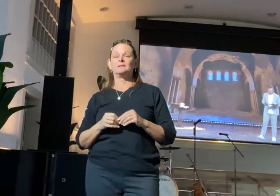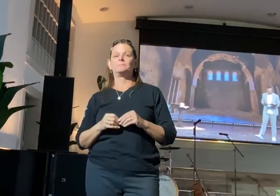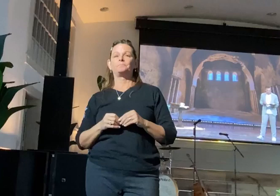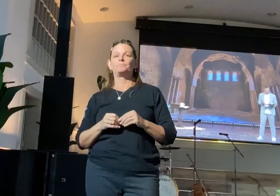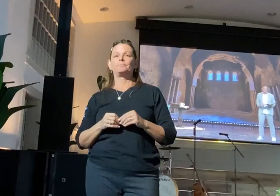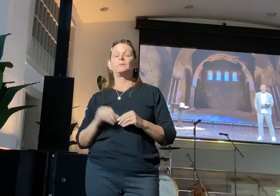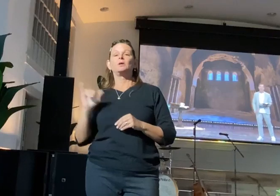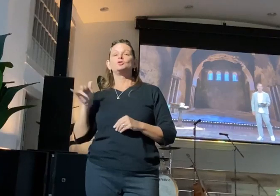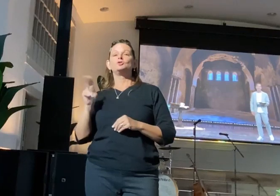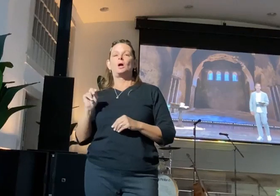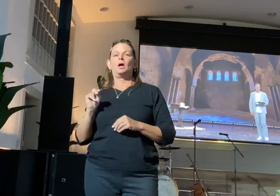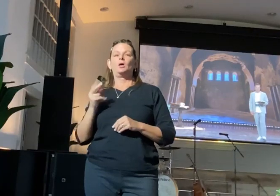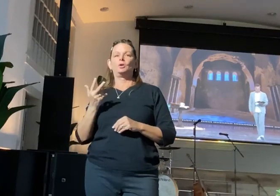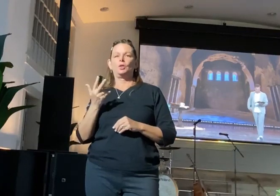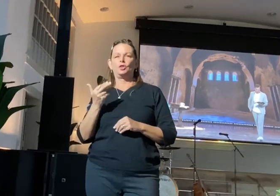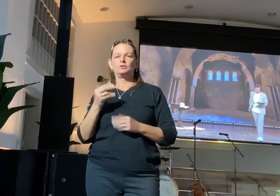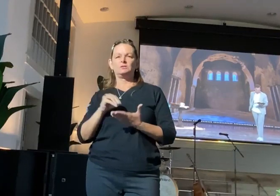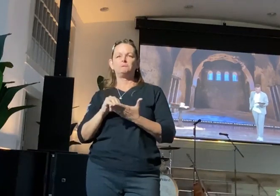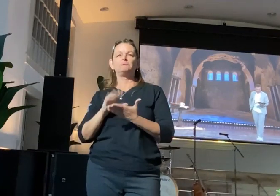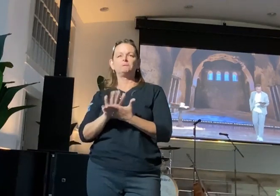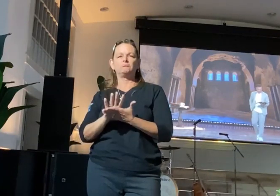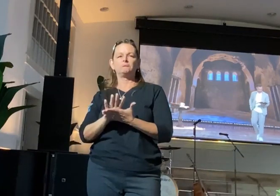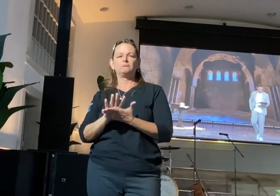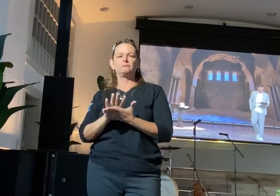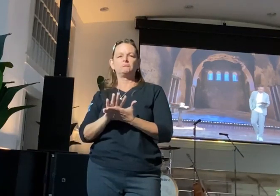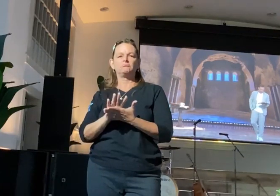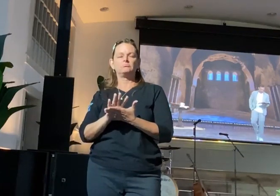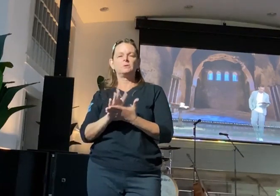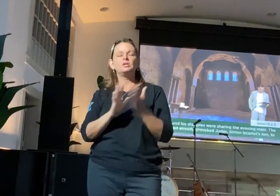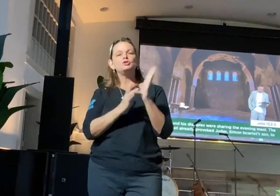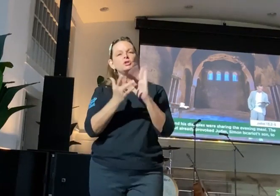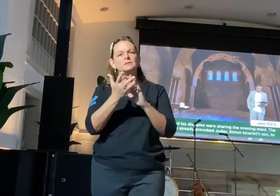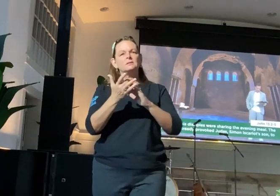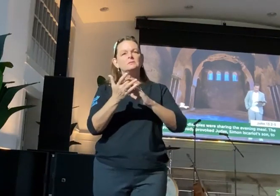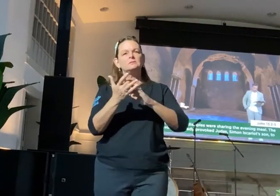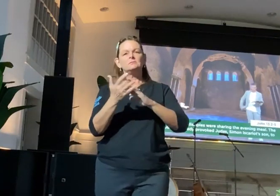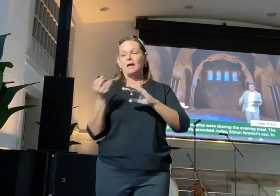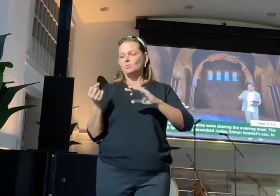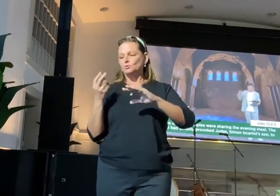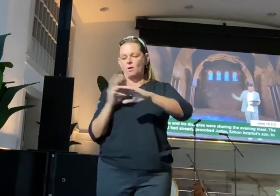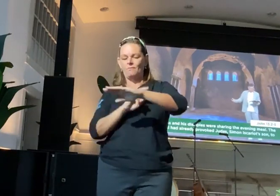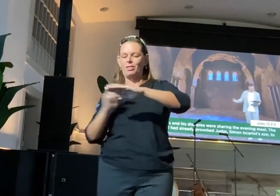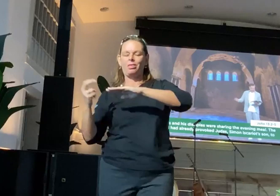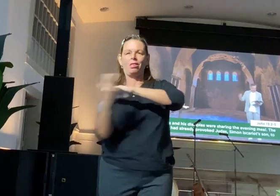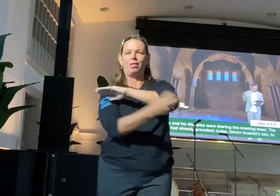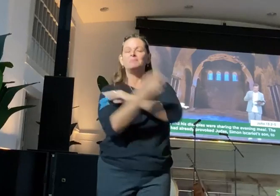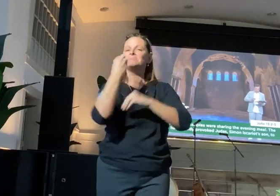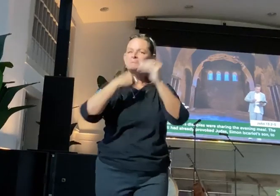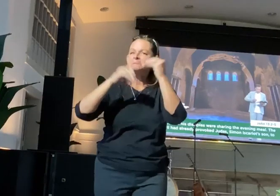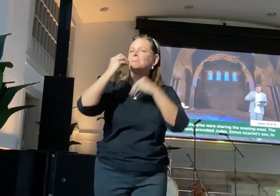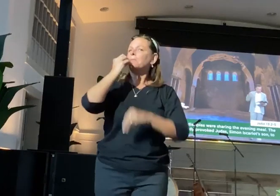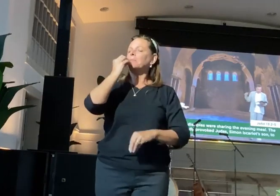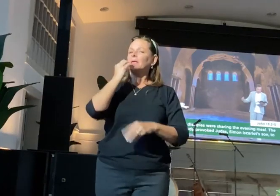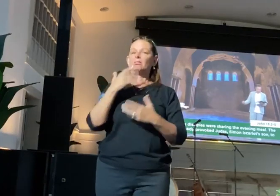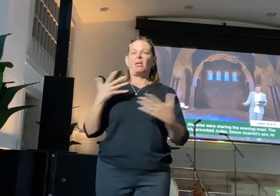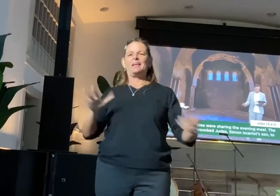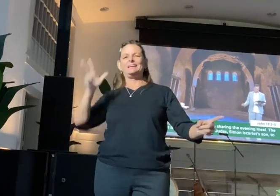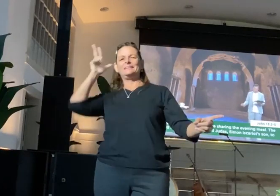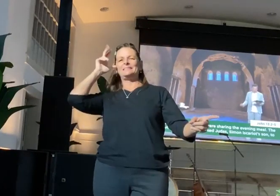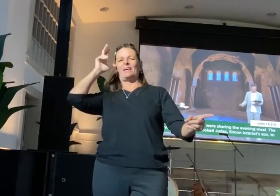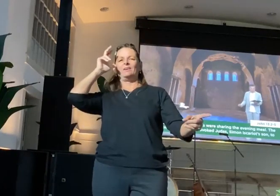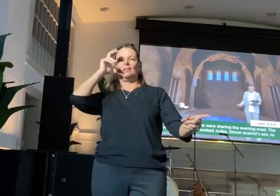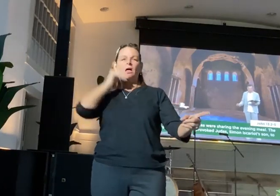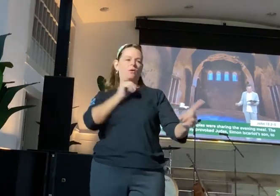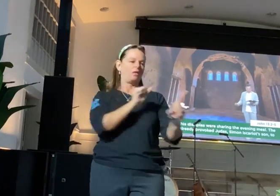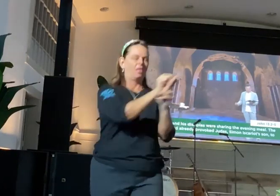John records in John 13. It says this, Jesus and his disciples were sharing the evening meal, so they were eating. The devil had already provoked